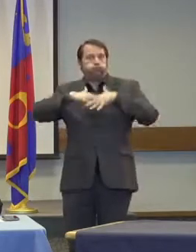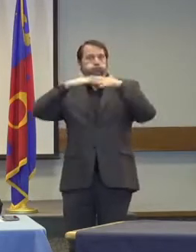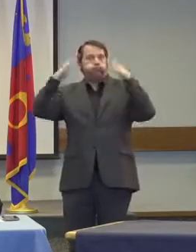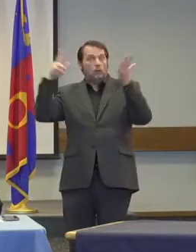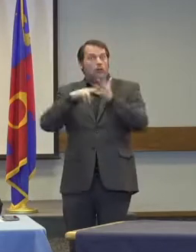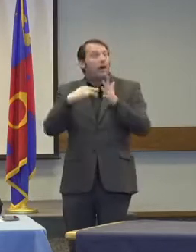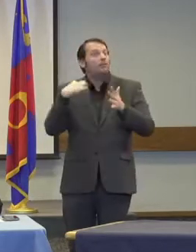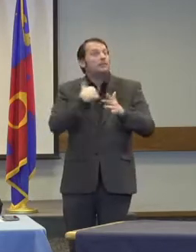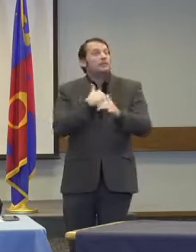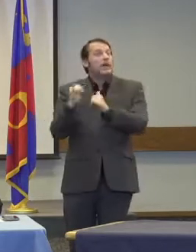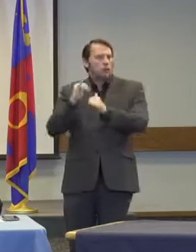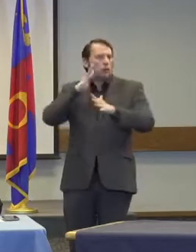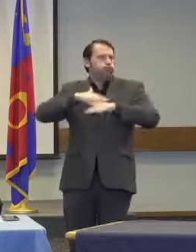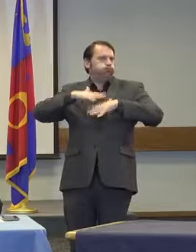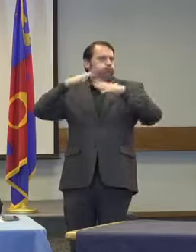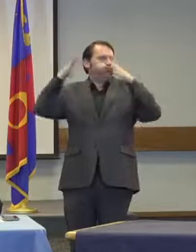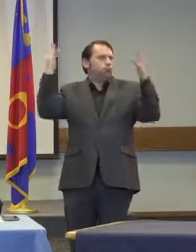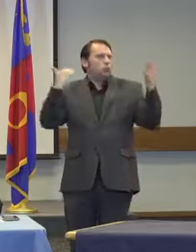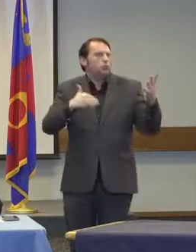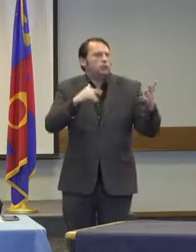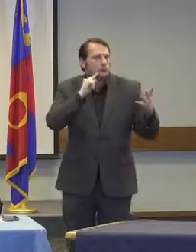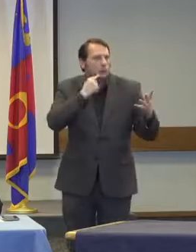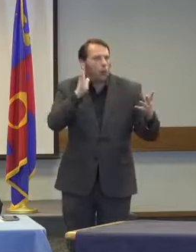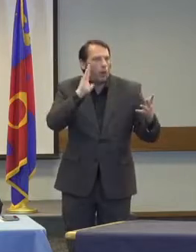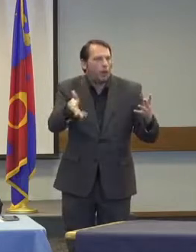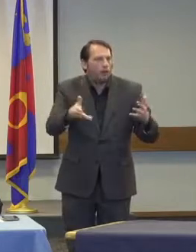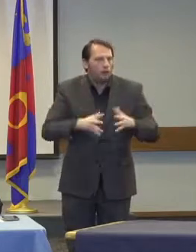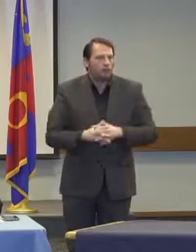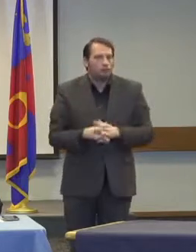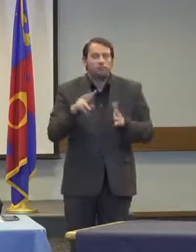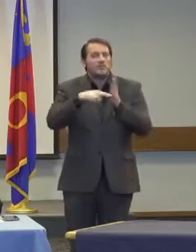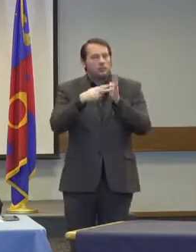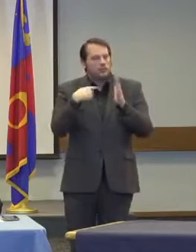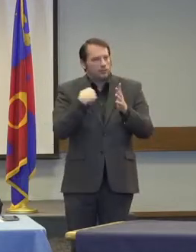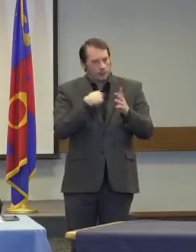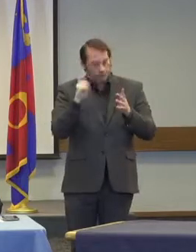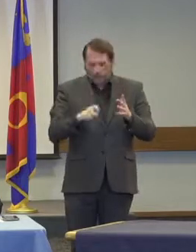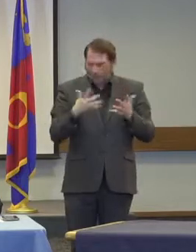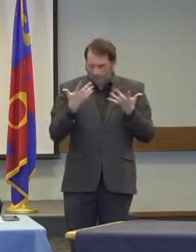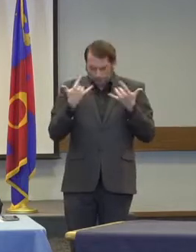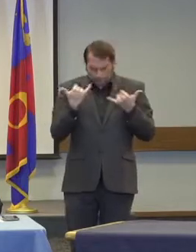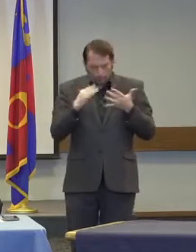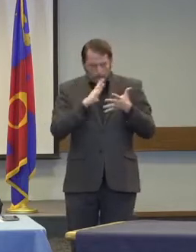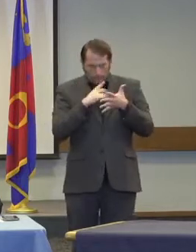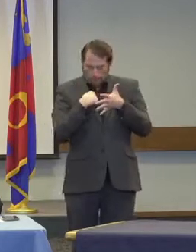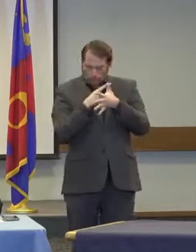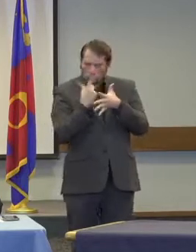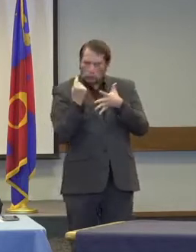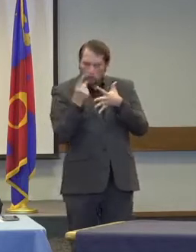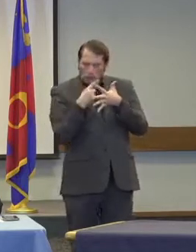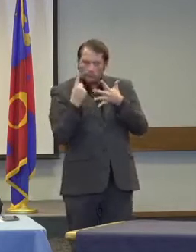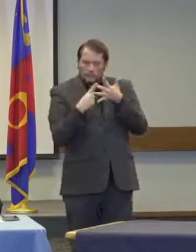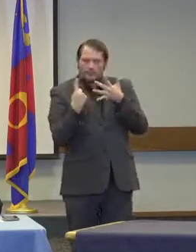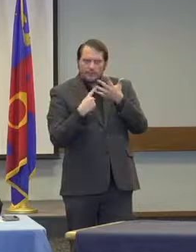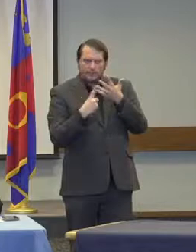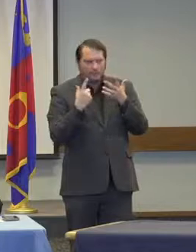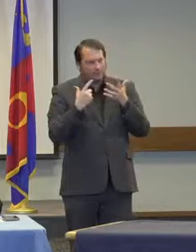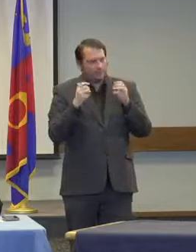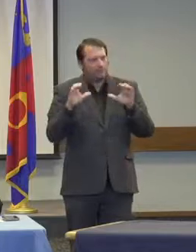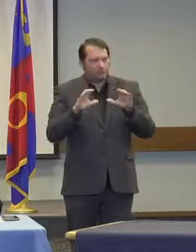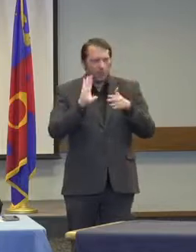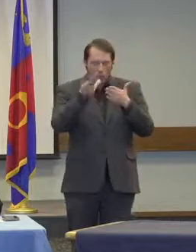what you can do. Make sure you do the things that matter, that we've talked about, that could help keep everybody safe.